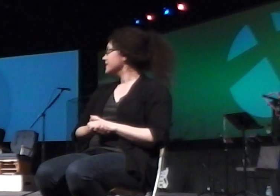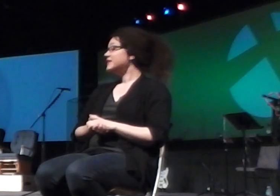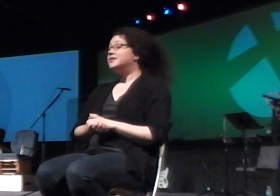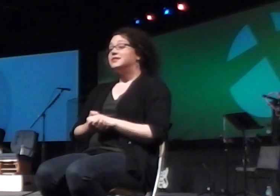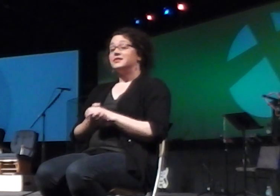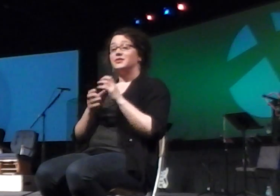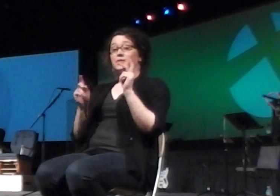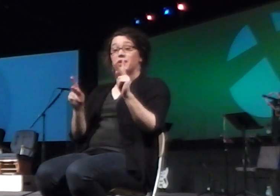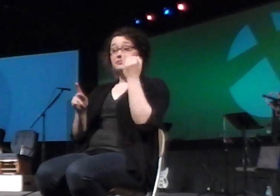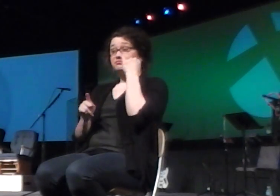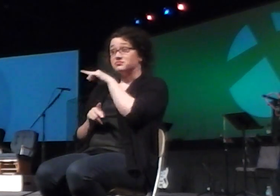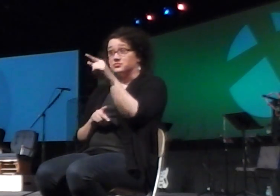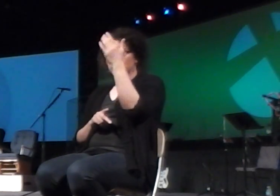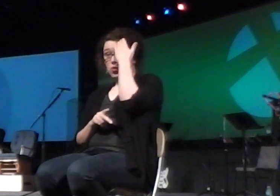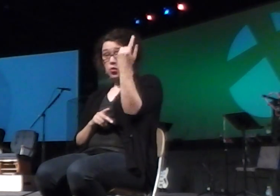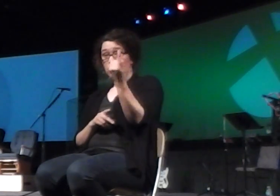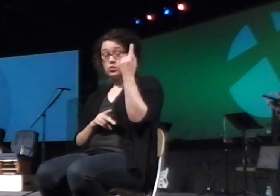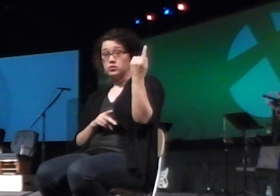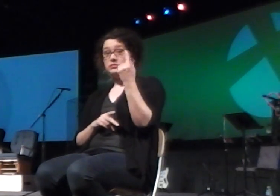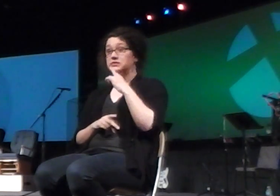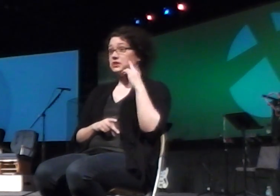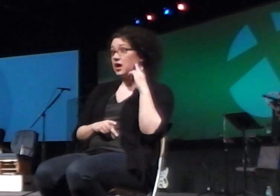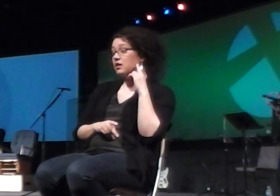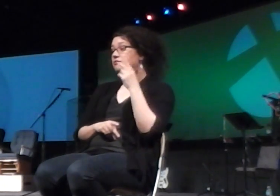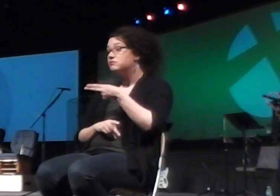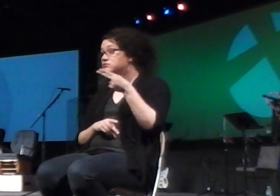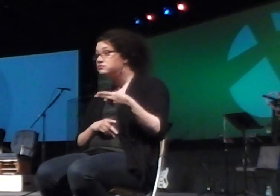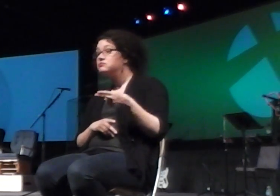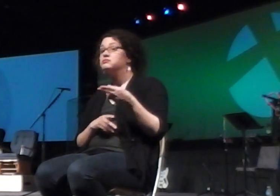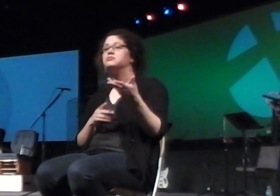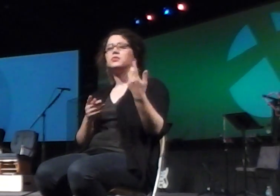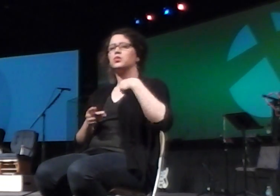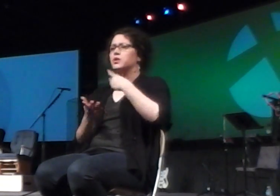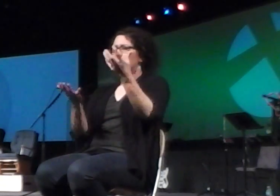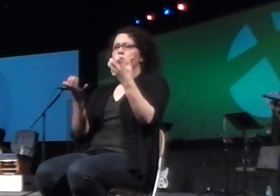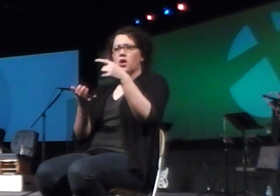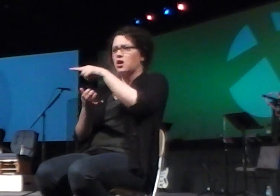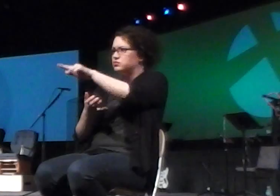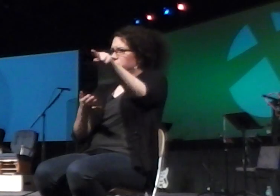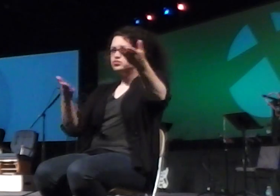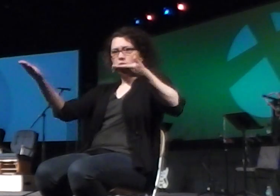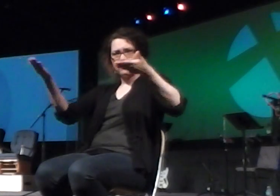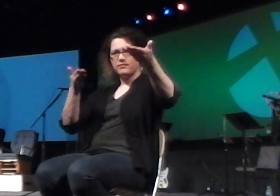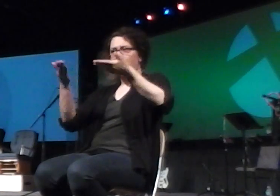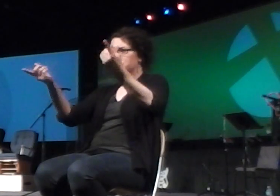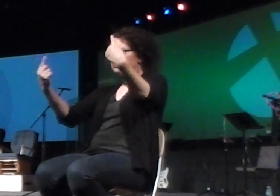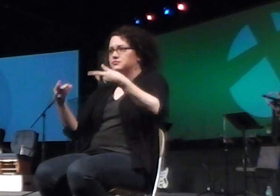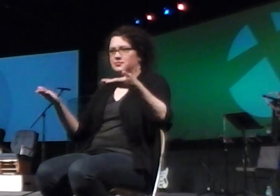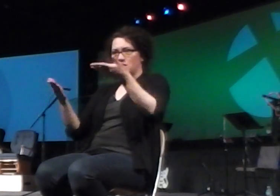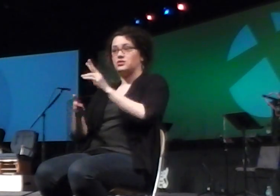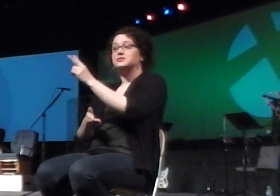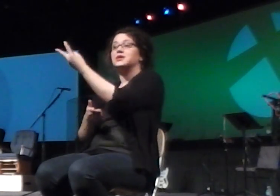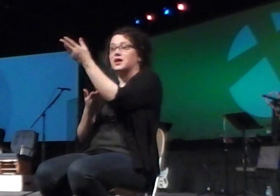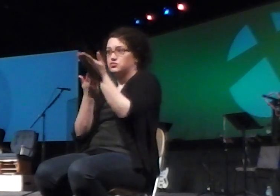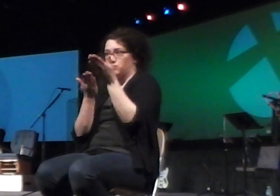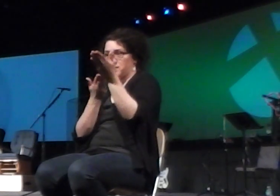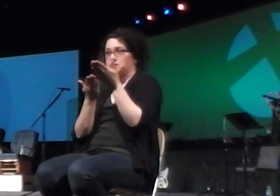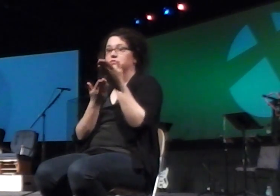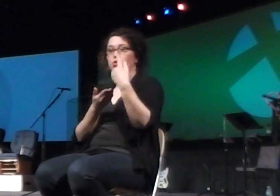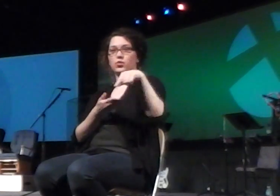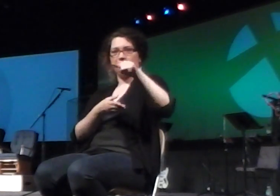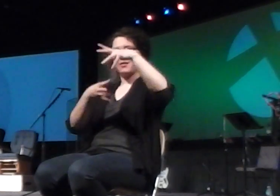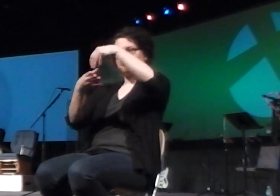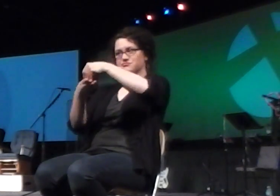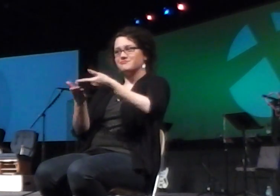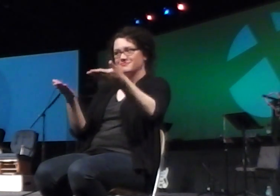awesome. So, hey, if you know of anybody that is deaf or in the hard of hearing, we would love to have you invite them to our church here, to our second service, so they too